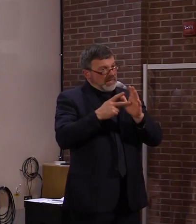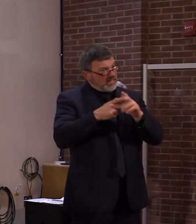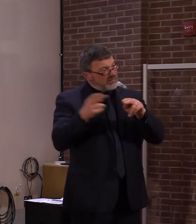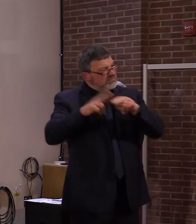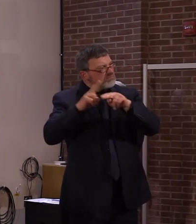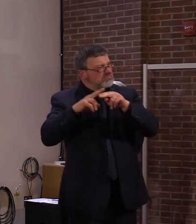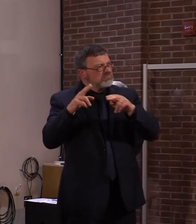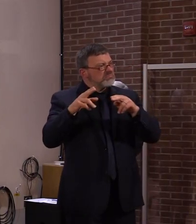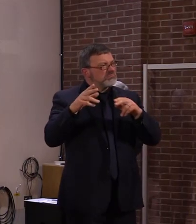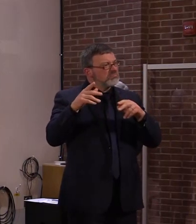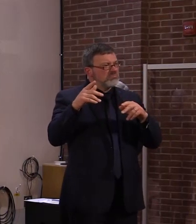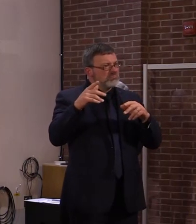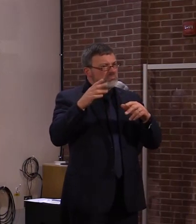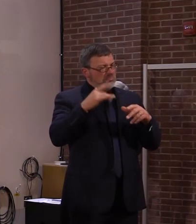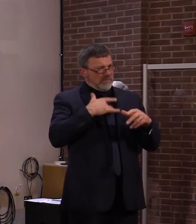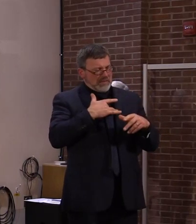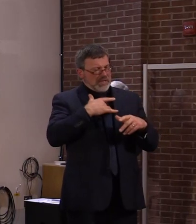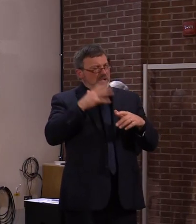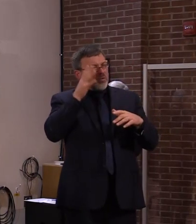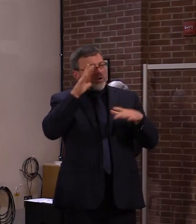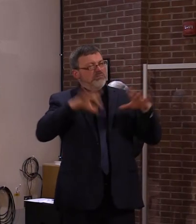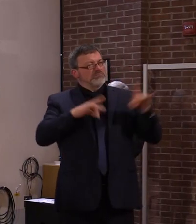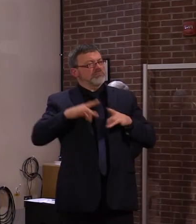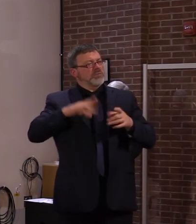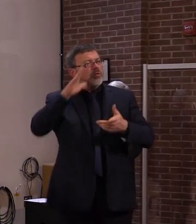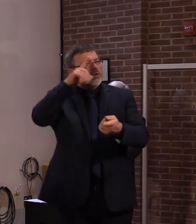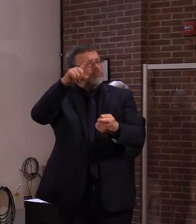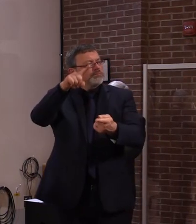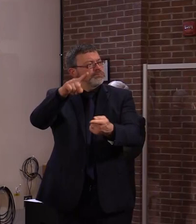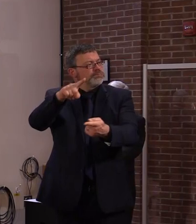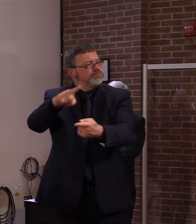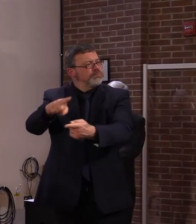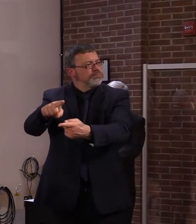as we move inside, we'll get through this without reaching that peak.